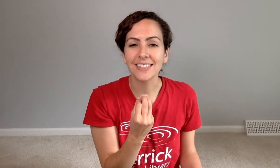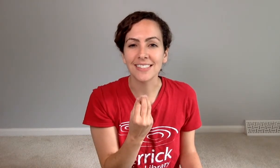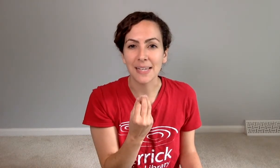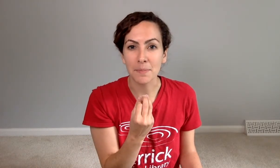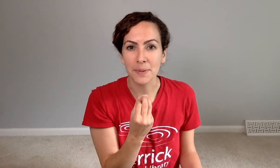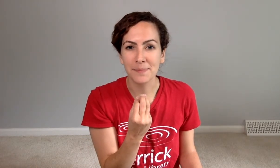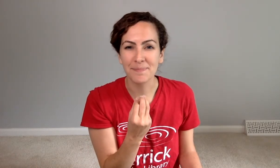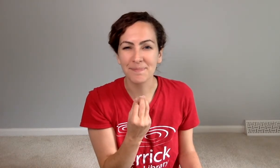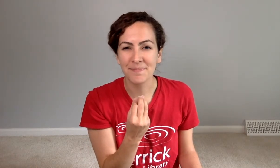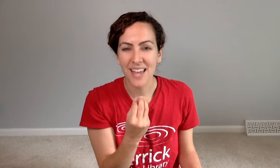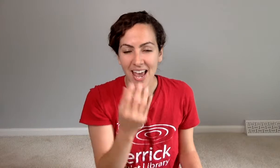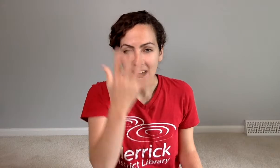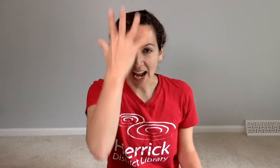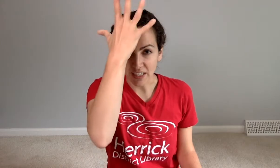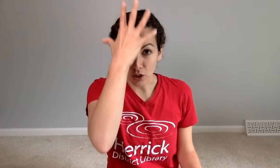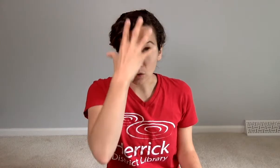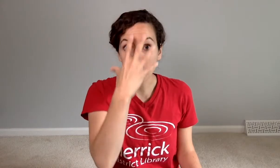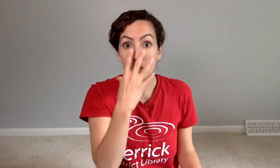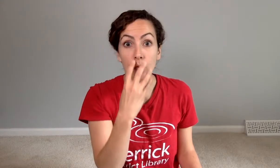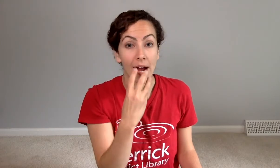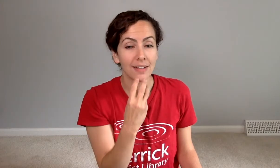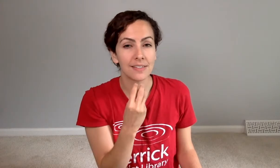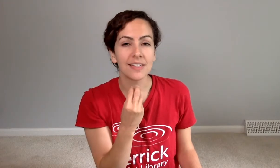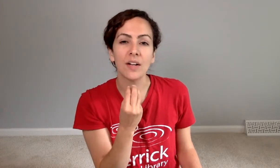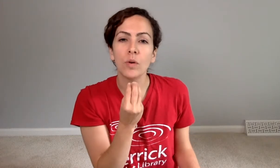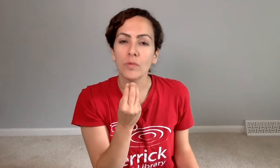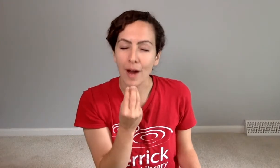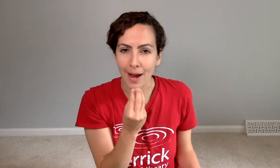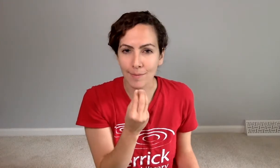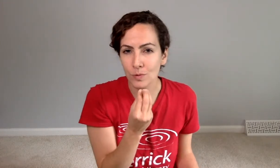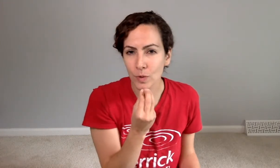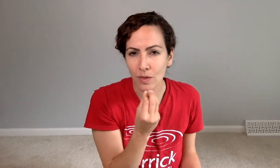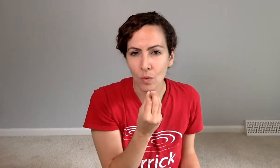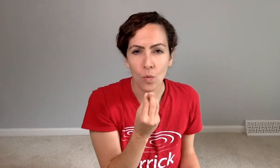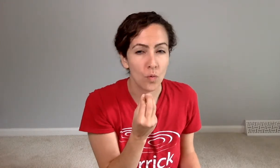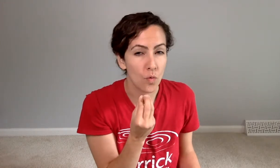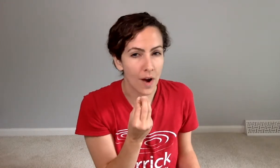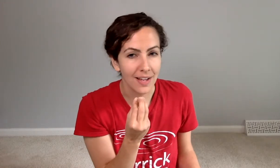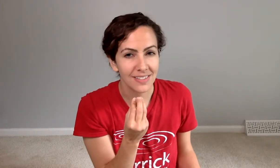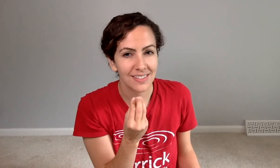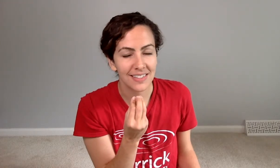sleep. I'd go to rest. And what rhymes with rest?